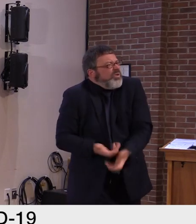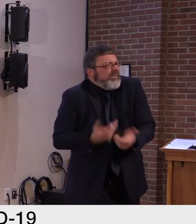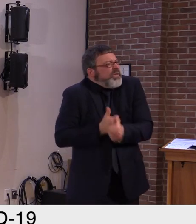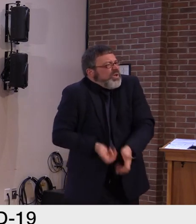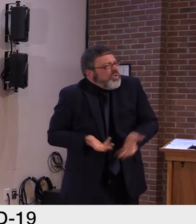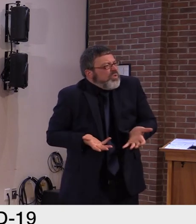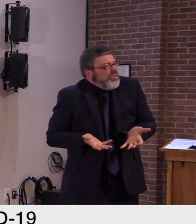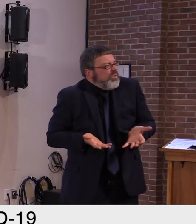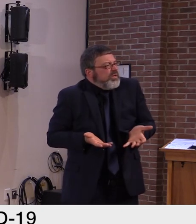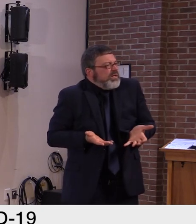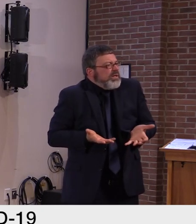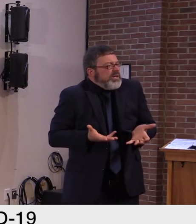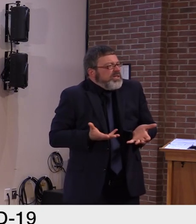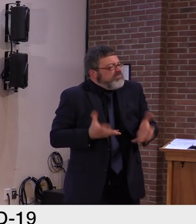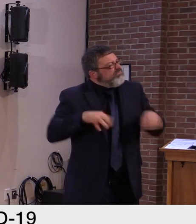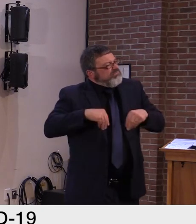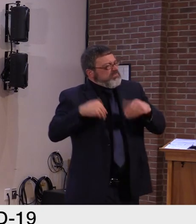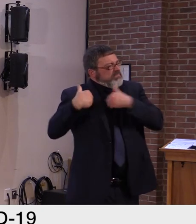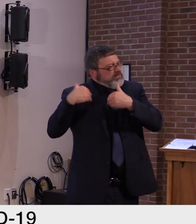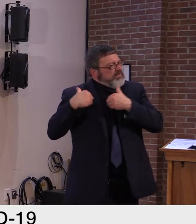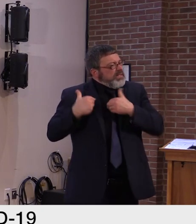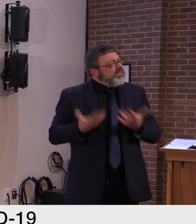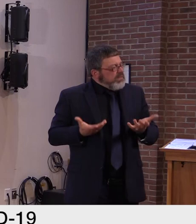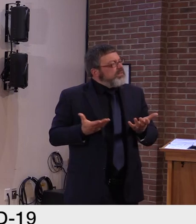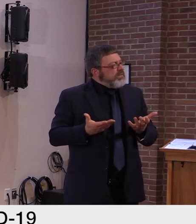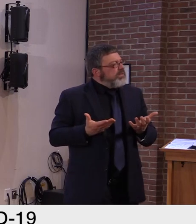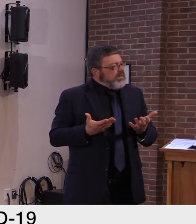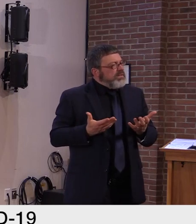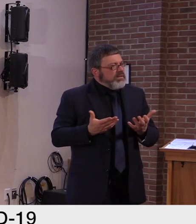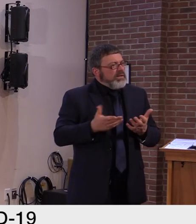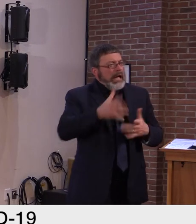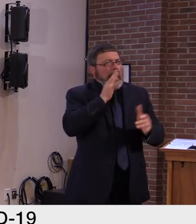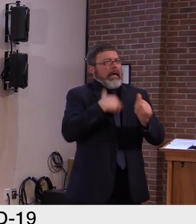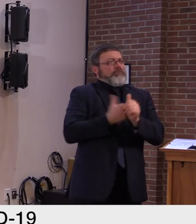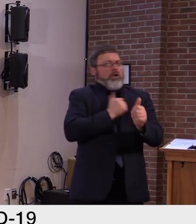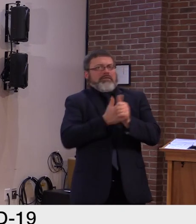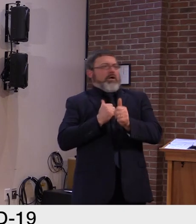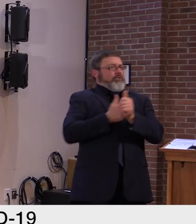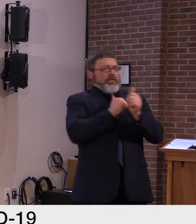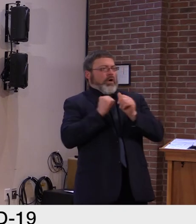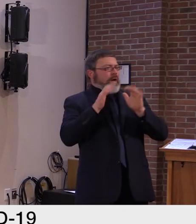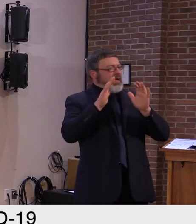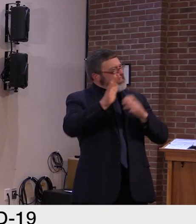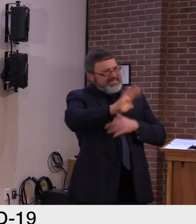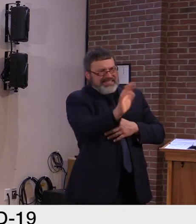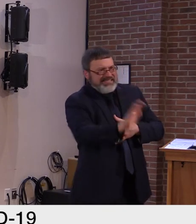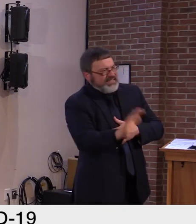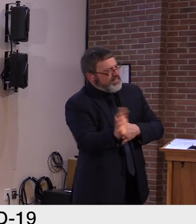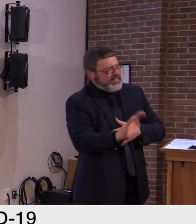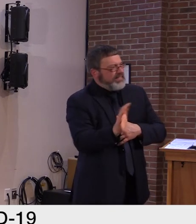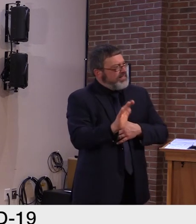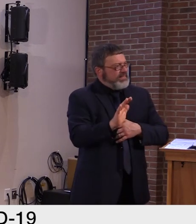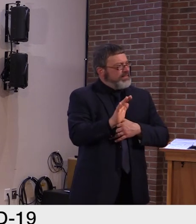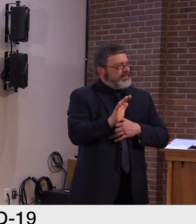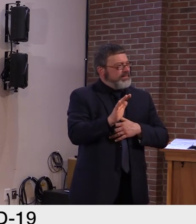over the several months, but we've seen it just recently with some of the Halloween parties.